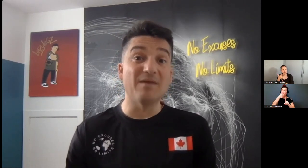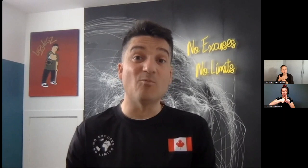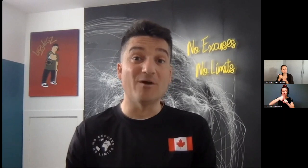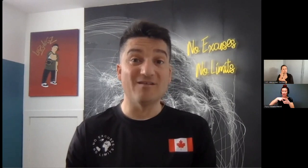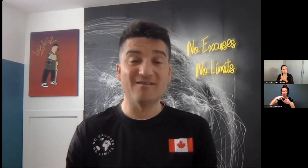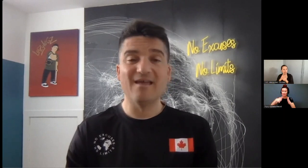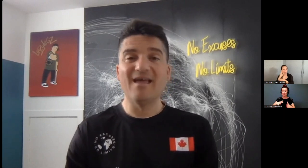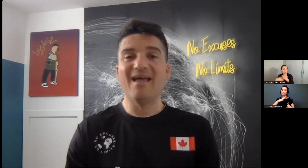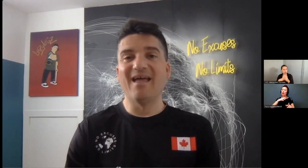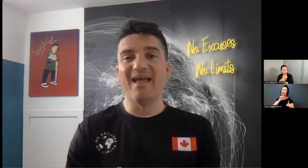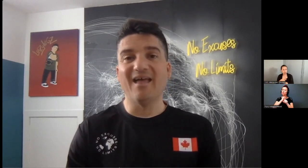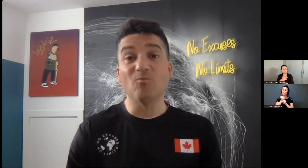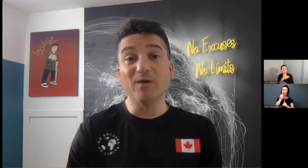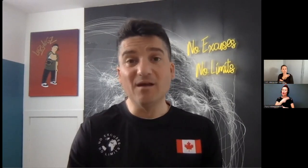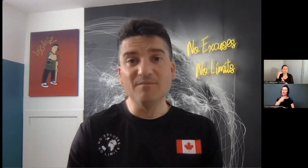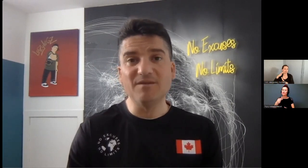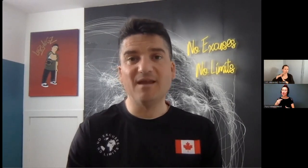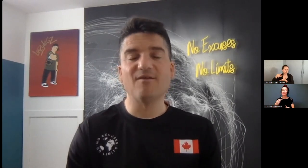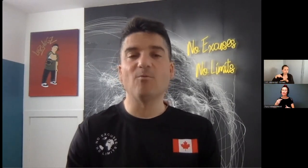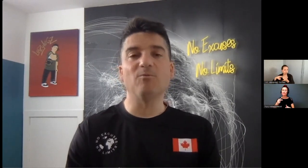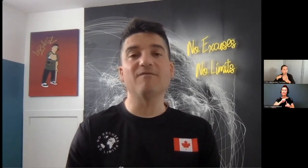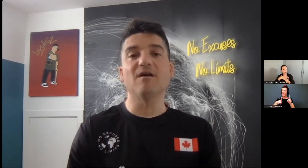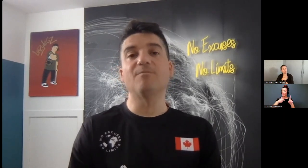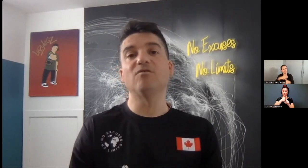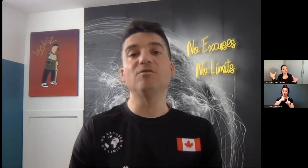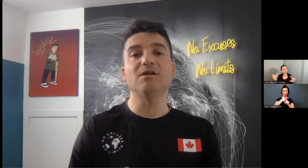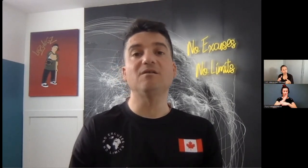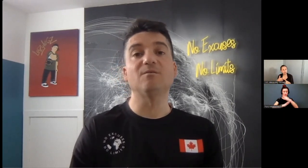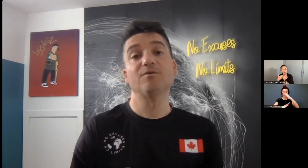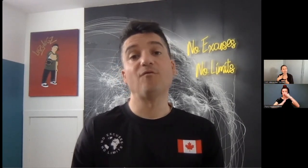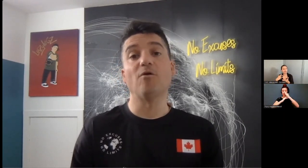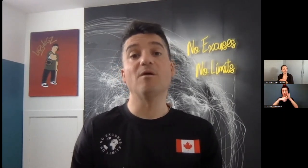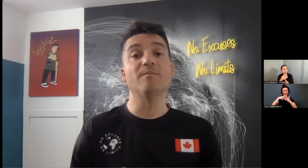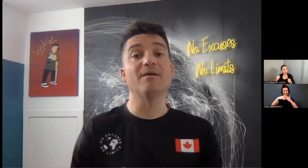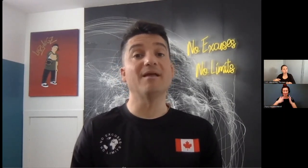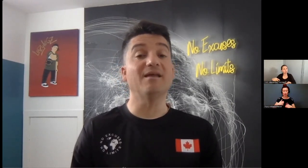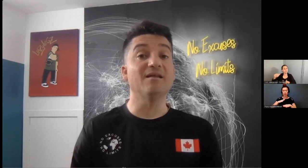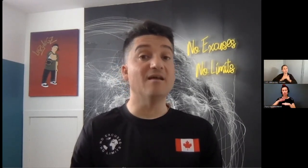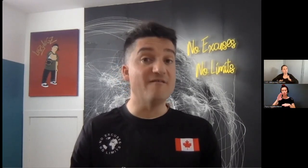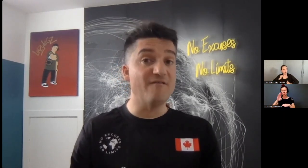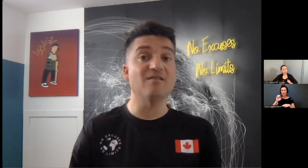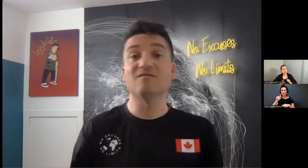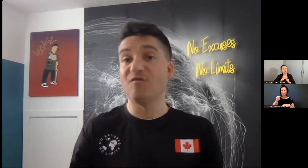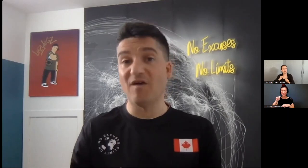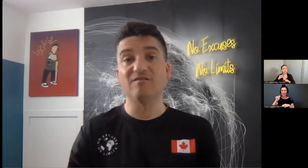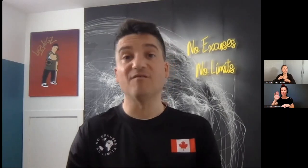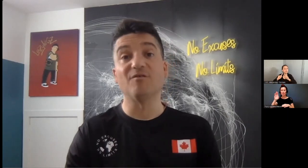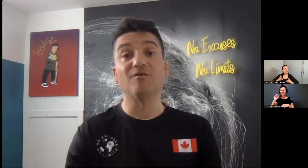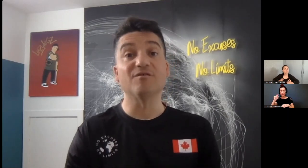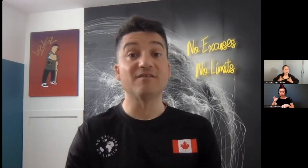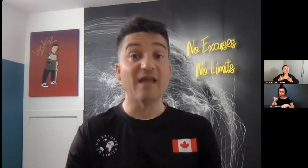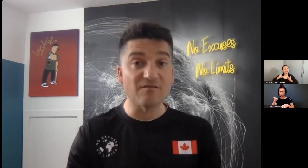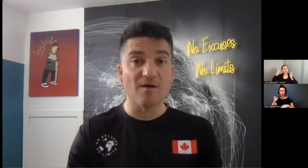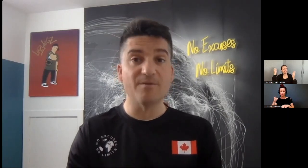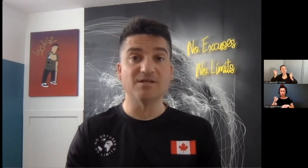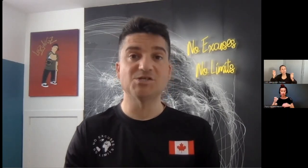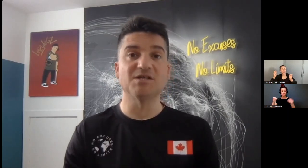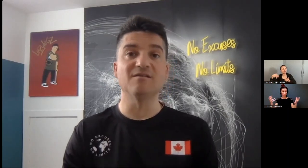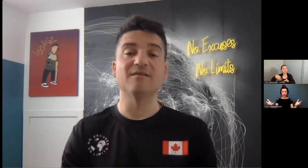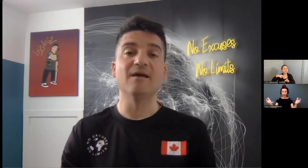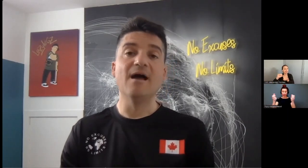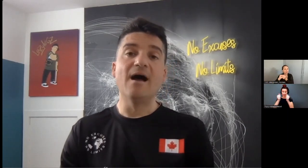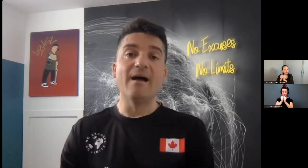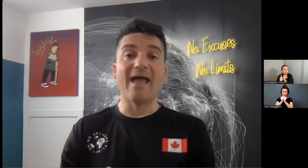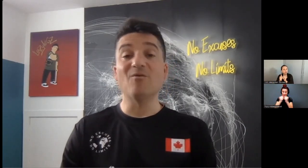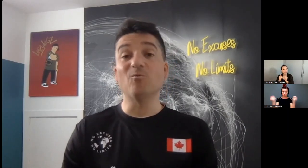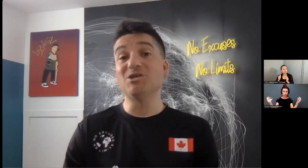best b-boys. And we come together when we have the opportunity to perform in events, festivals, dance